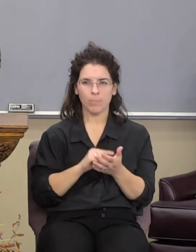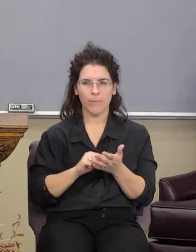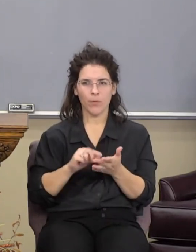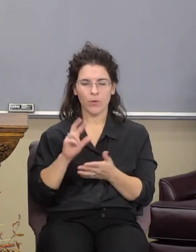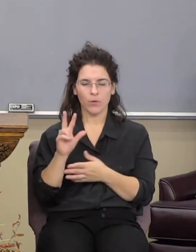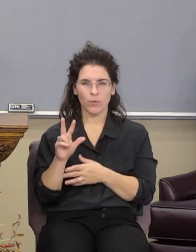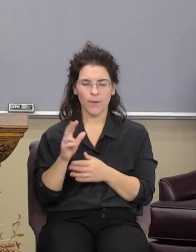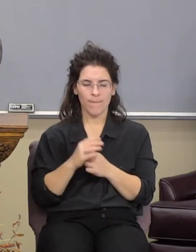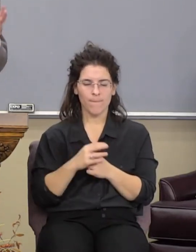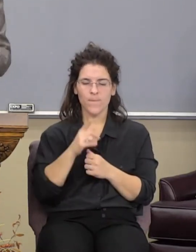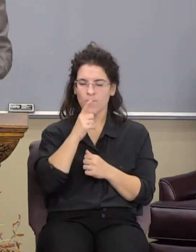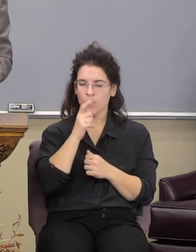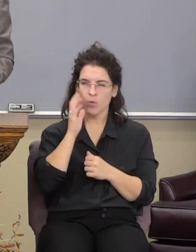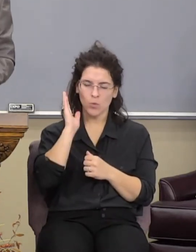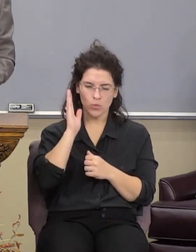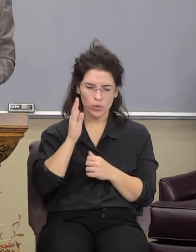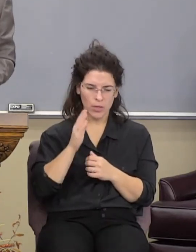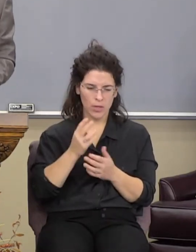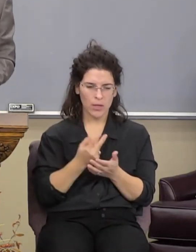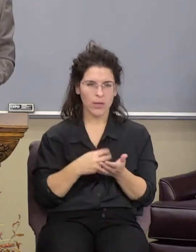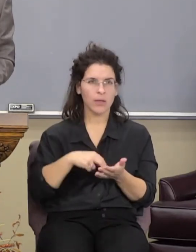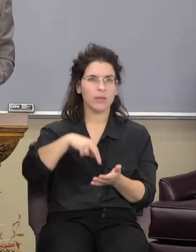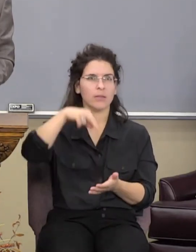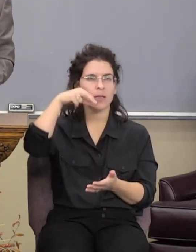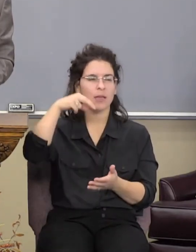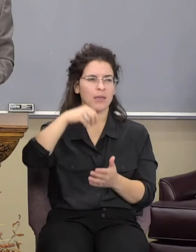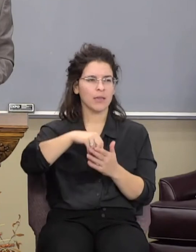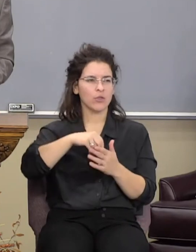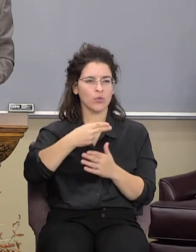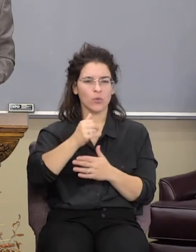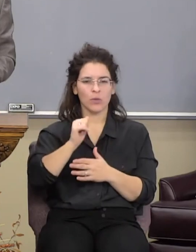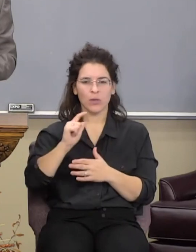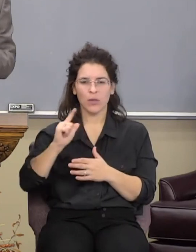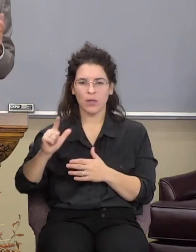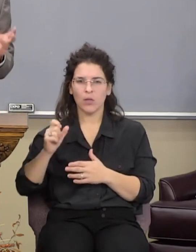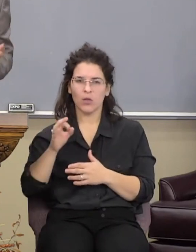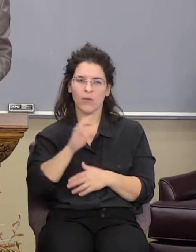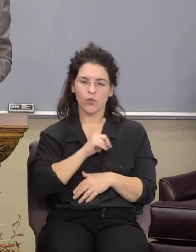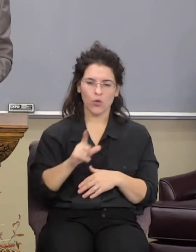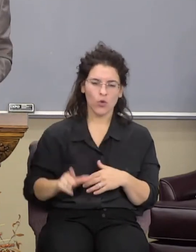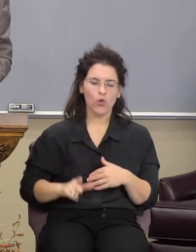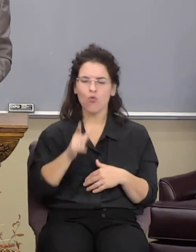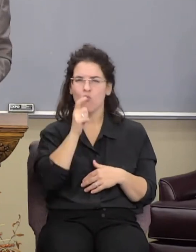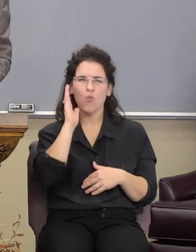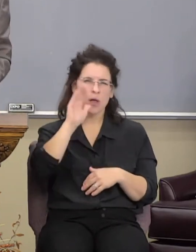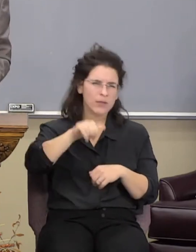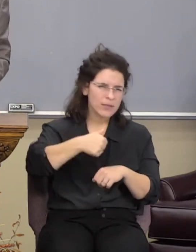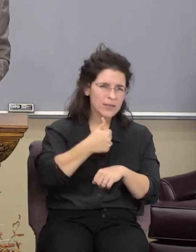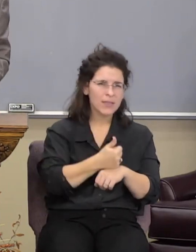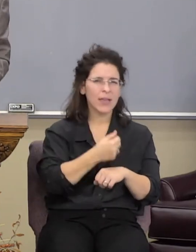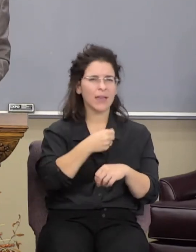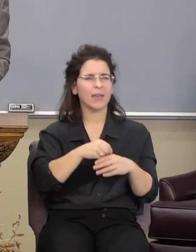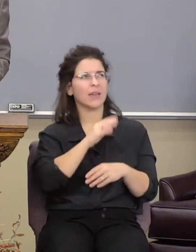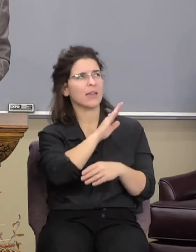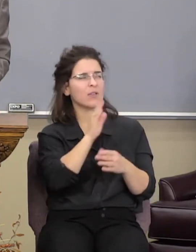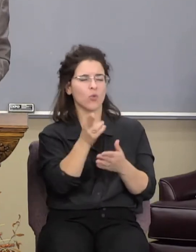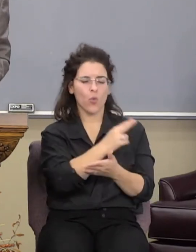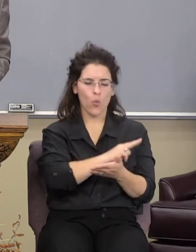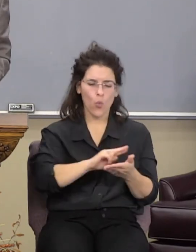3, who shall ascend into the hill of the Lord? Or who shall stand in his holy